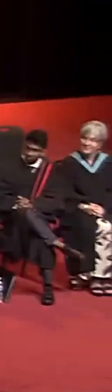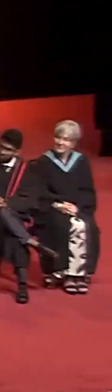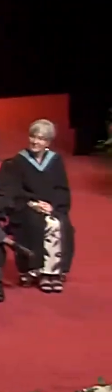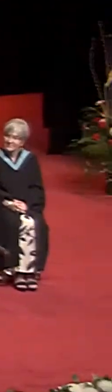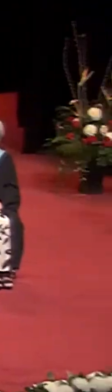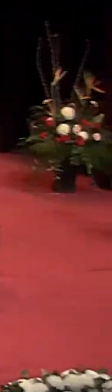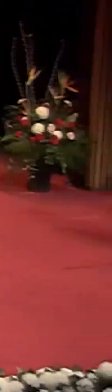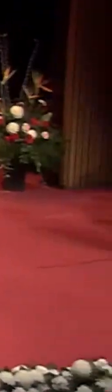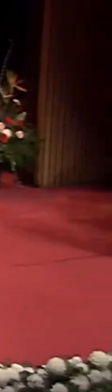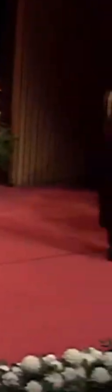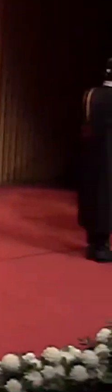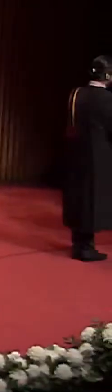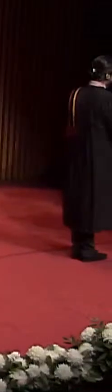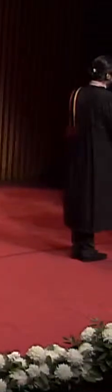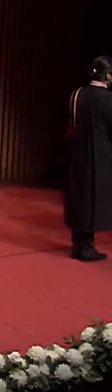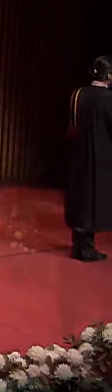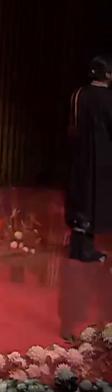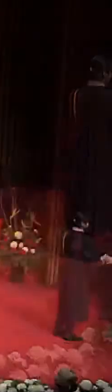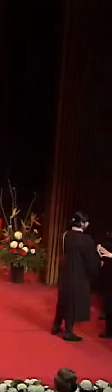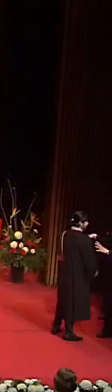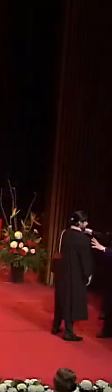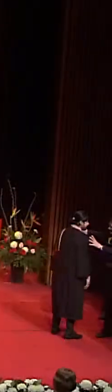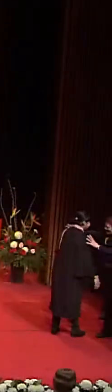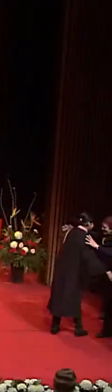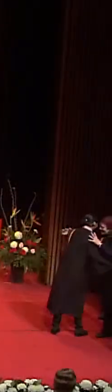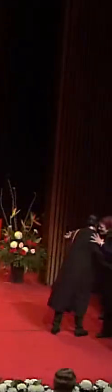Rutvik Jaminbai Dave.